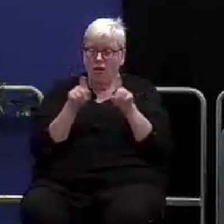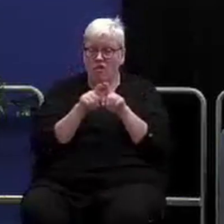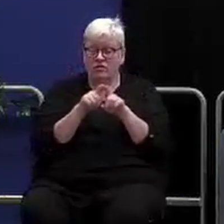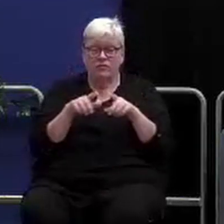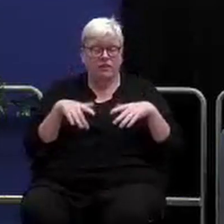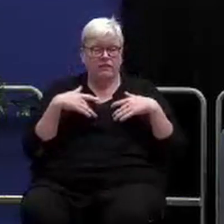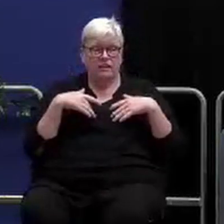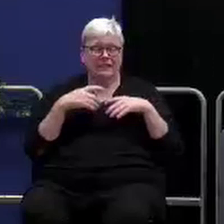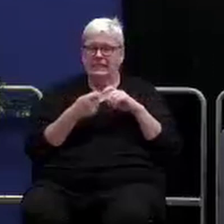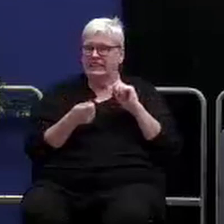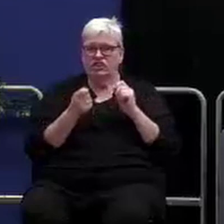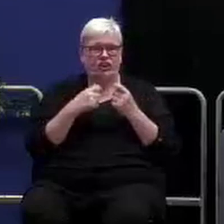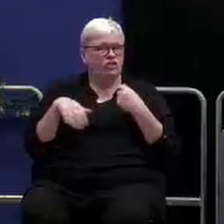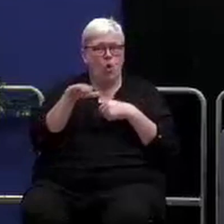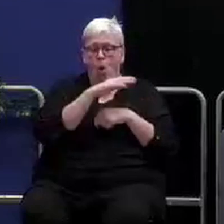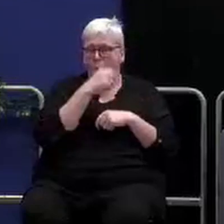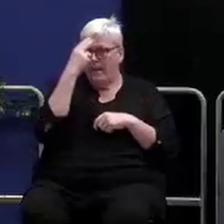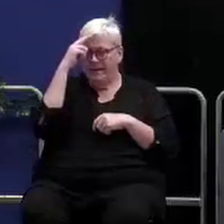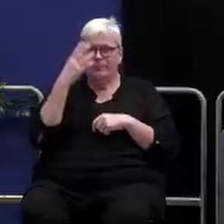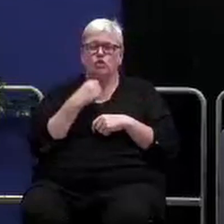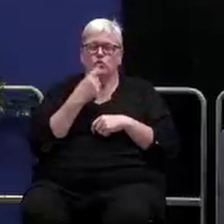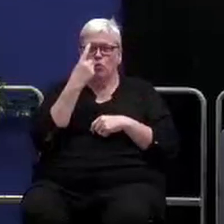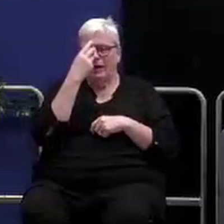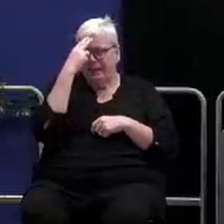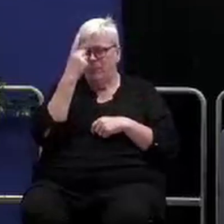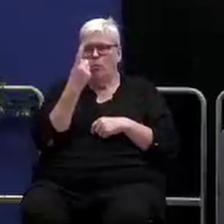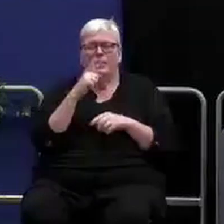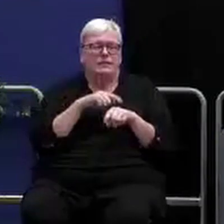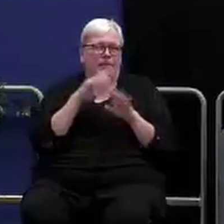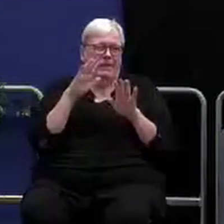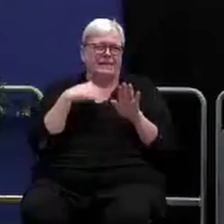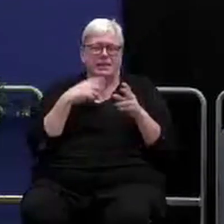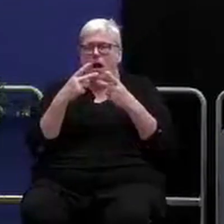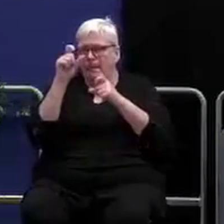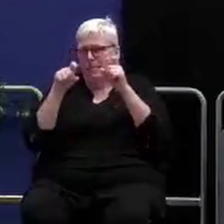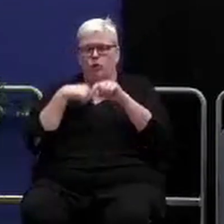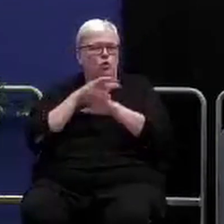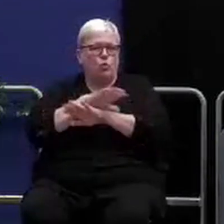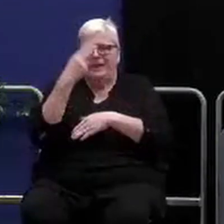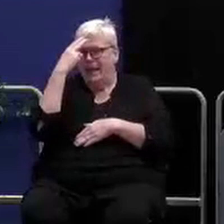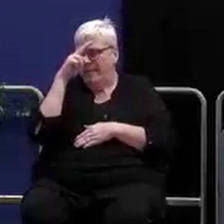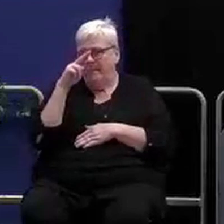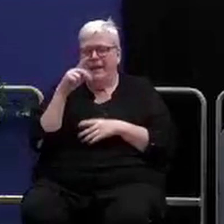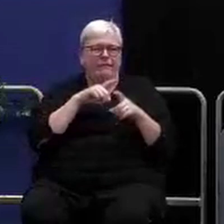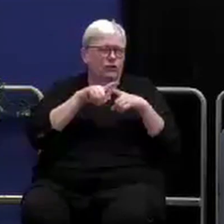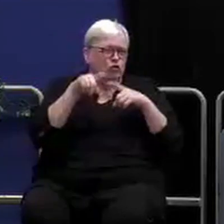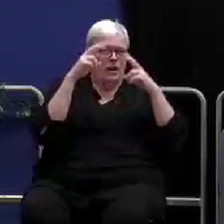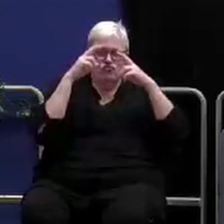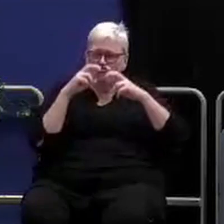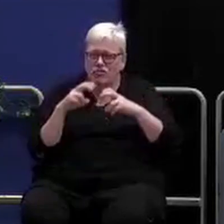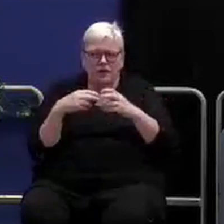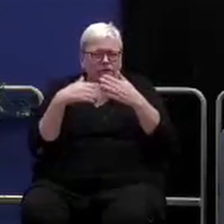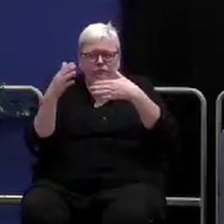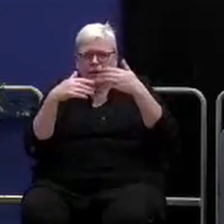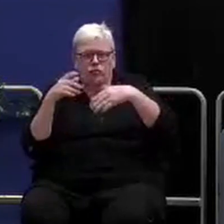I didn't change all the names. I just only used one name once, and no one else is named. And if you try to do your research and figure